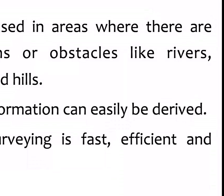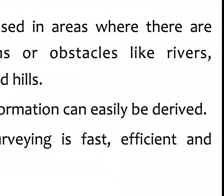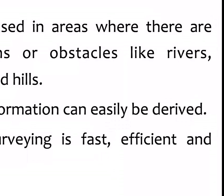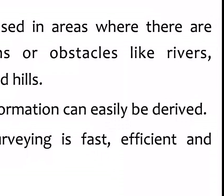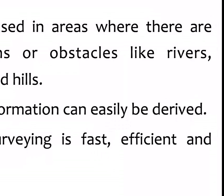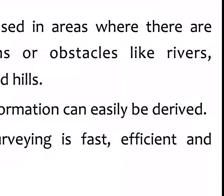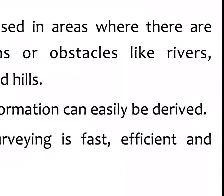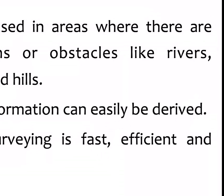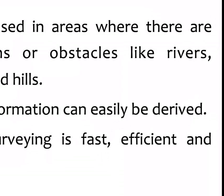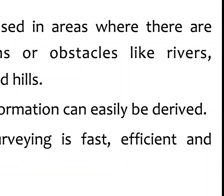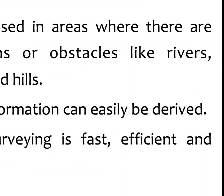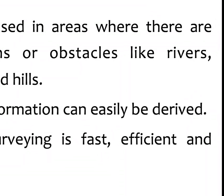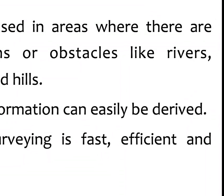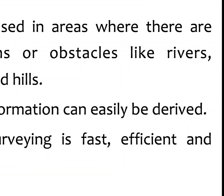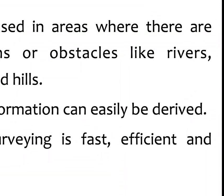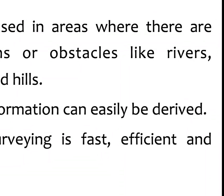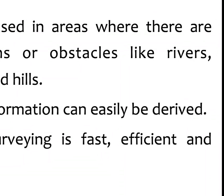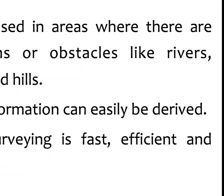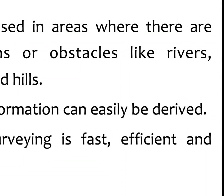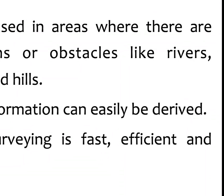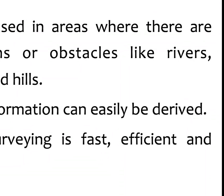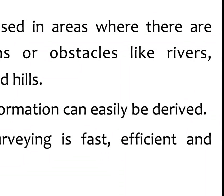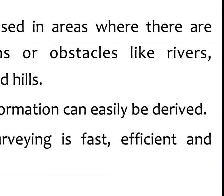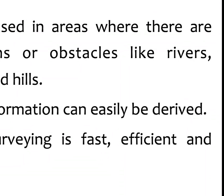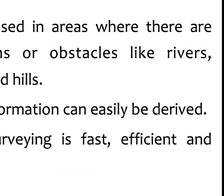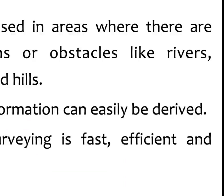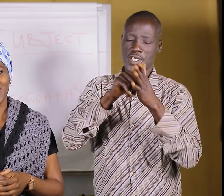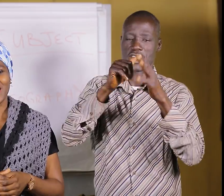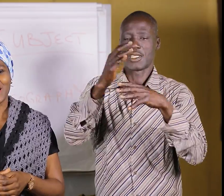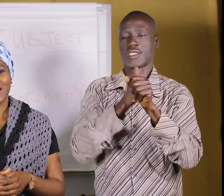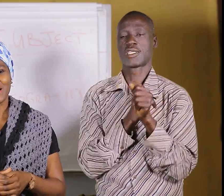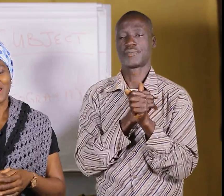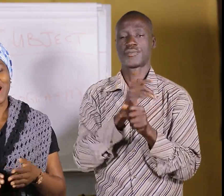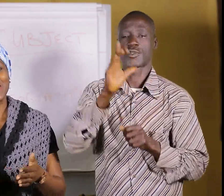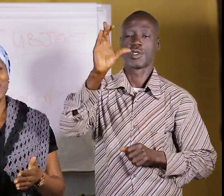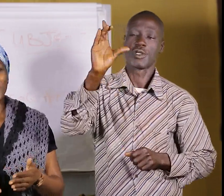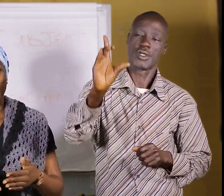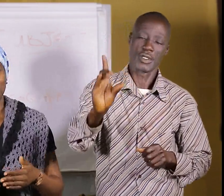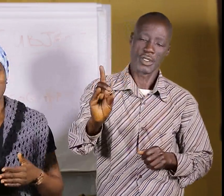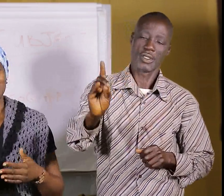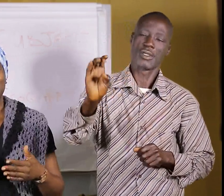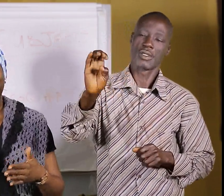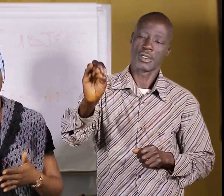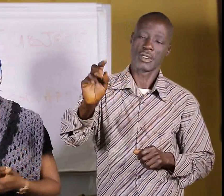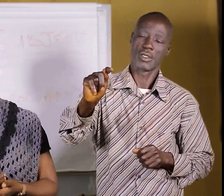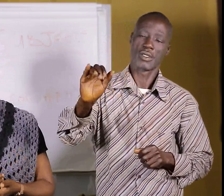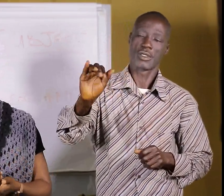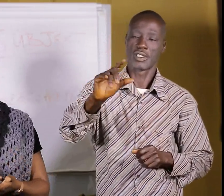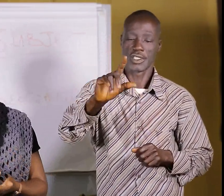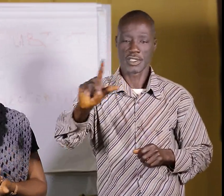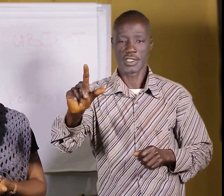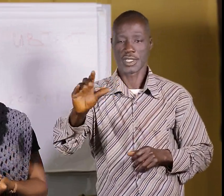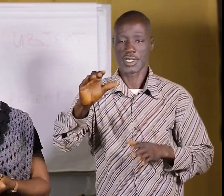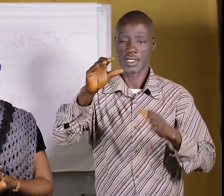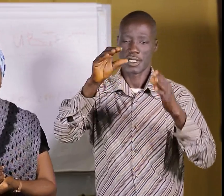detailed information can easily be derived. They are high-tech equipments,